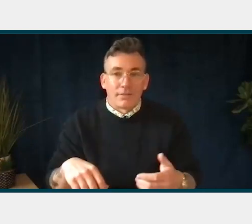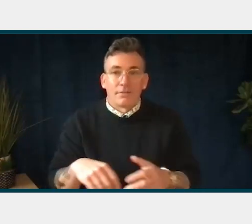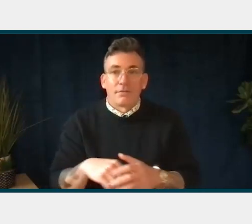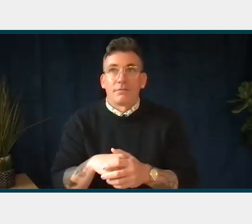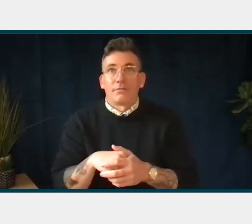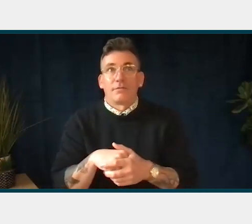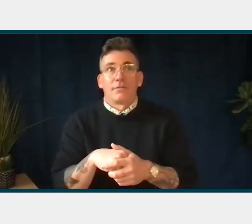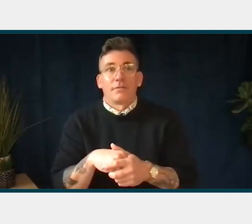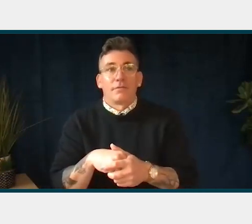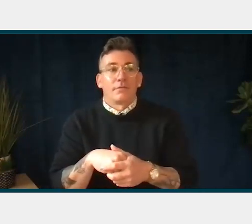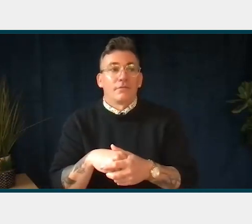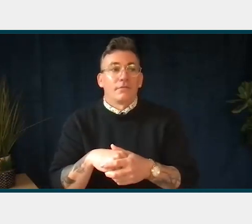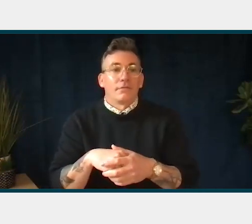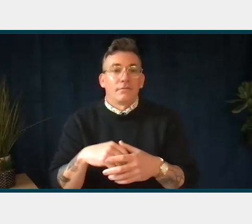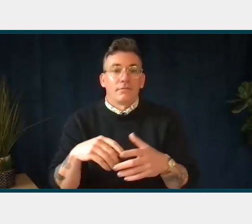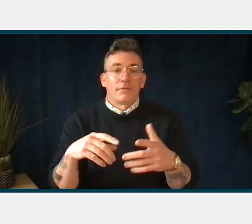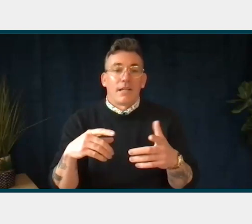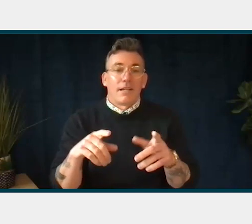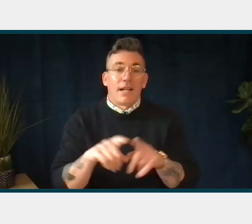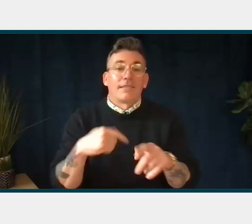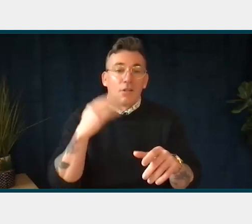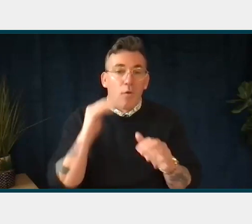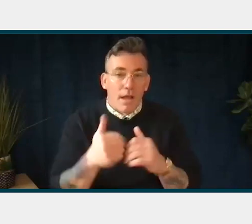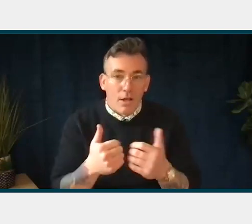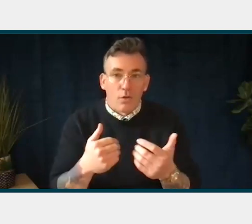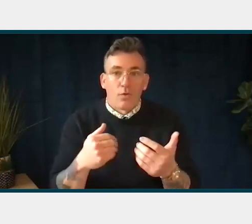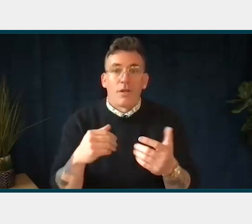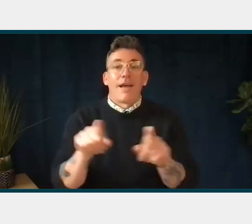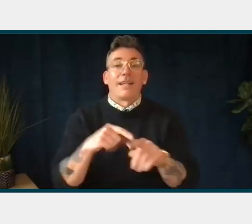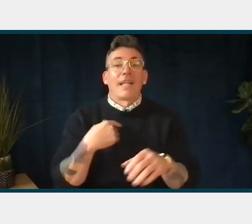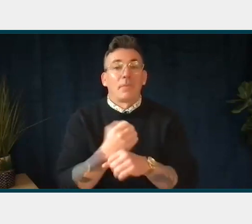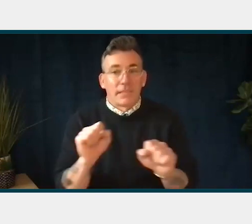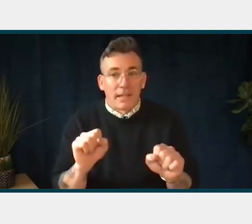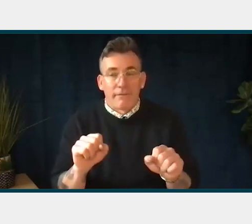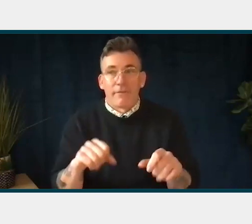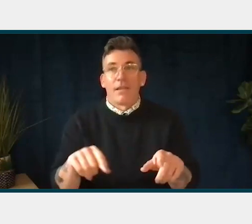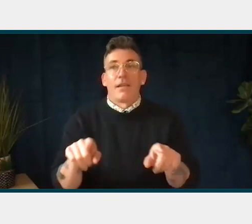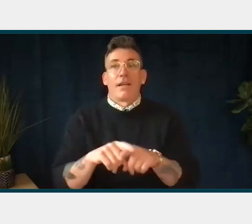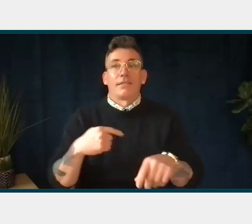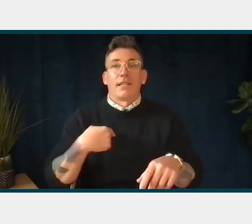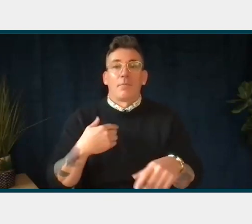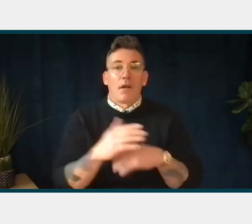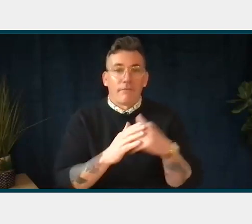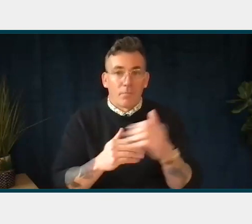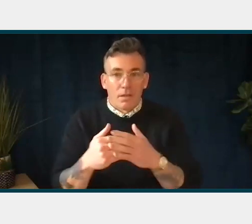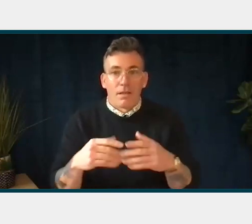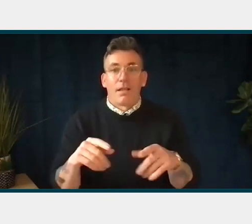I show up as authentically as I can, as authentically as I know how,